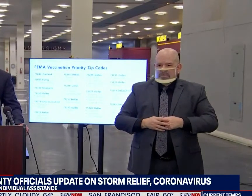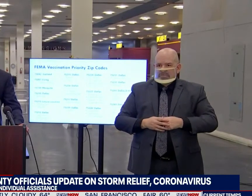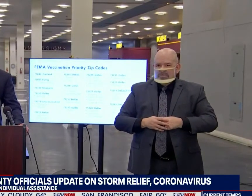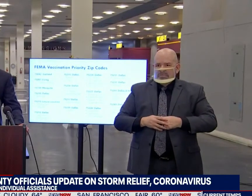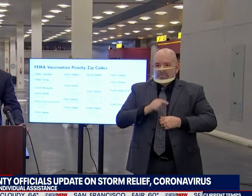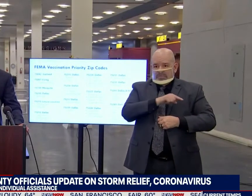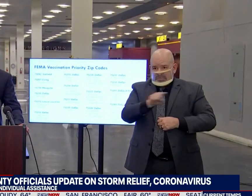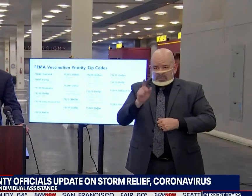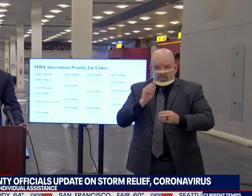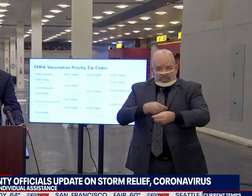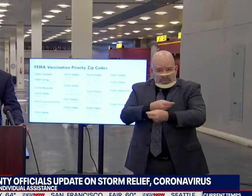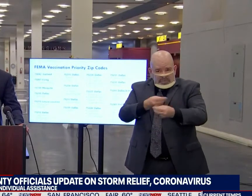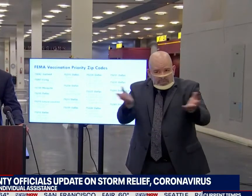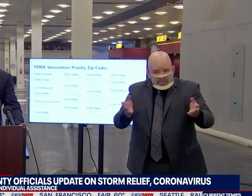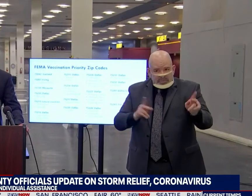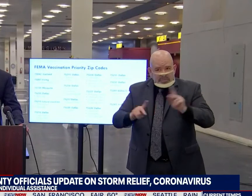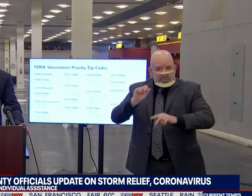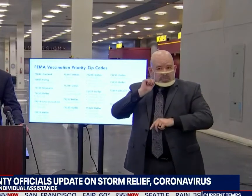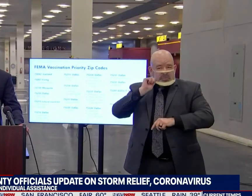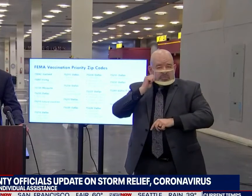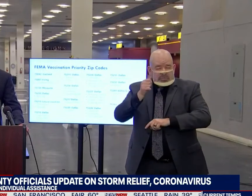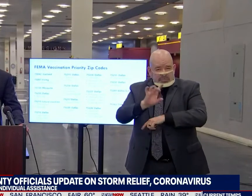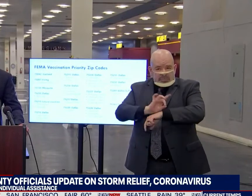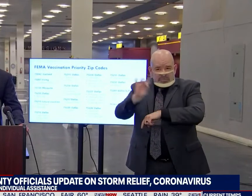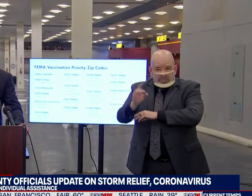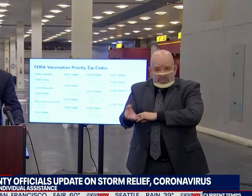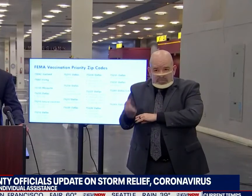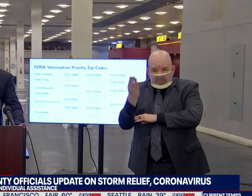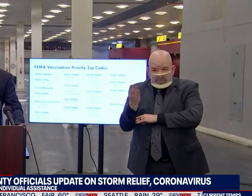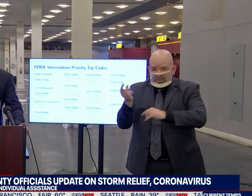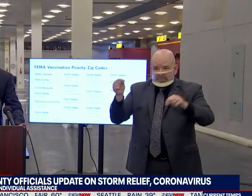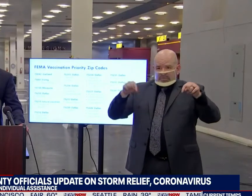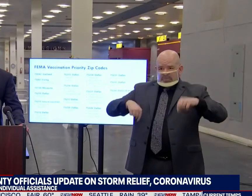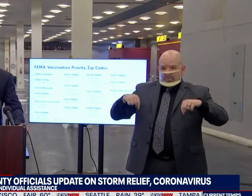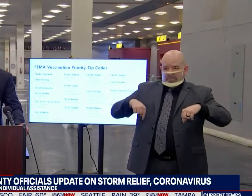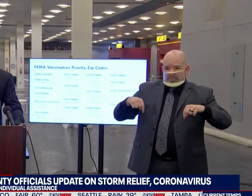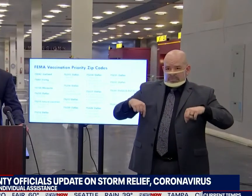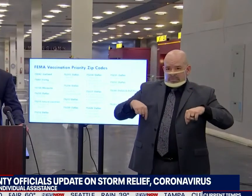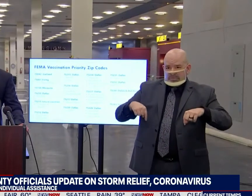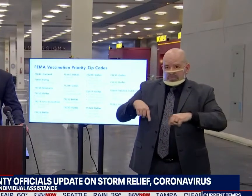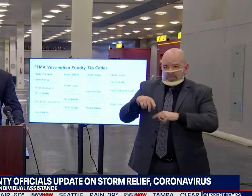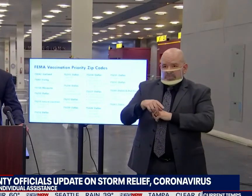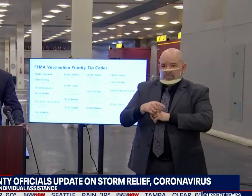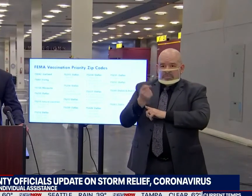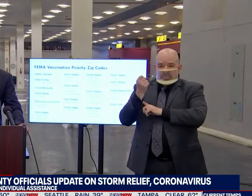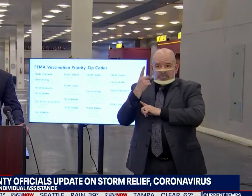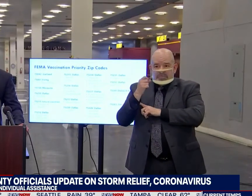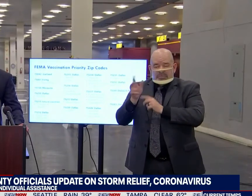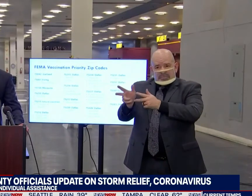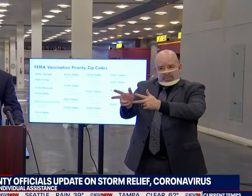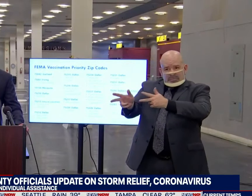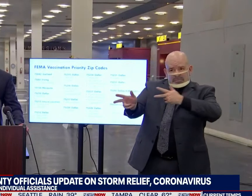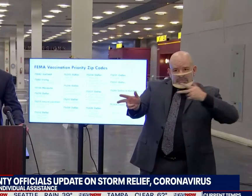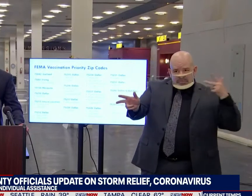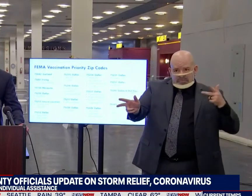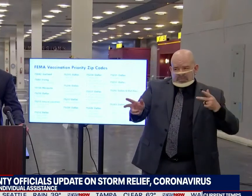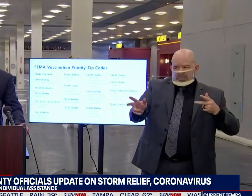morning um at our drive-thru at Fair Park. Um so um for